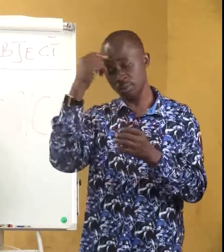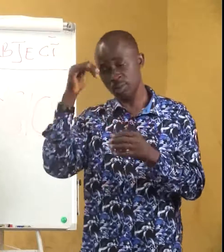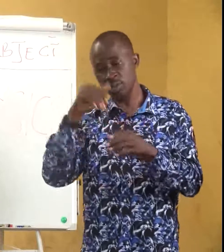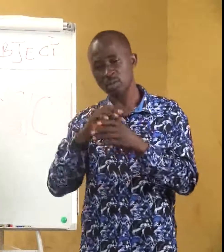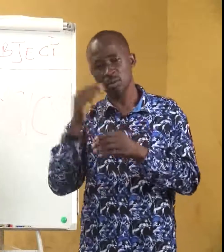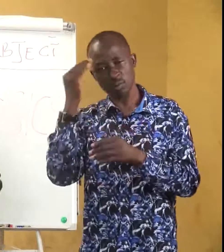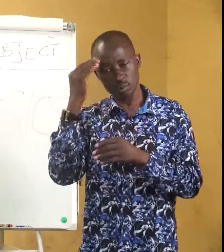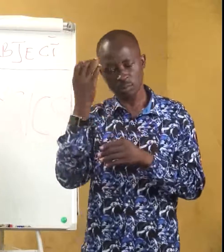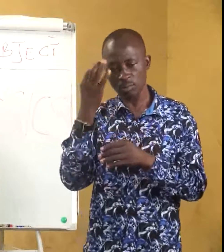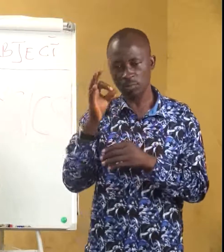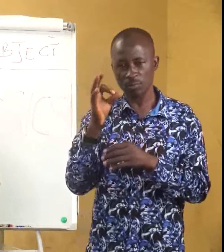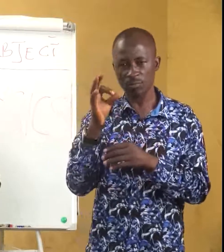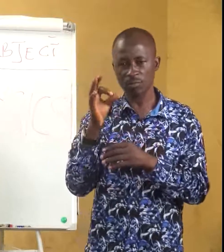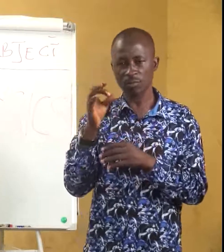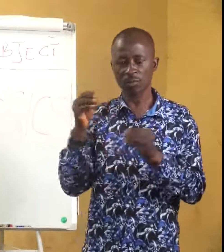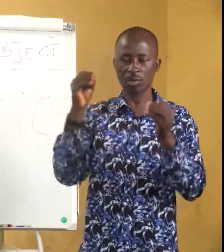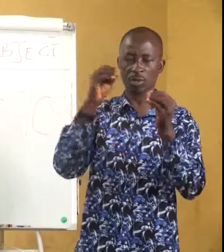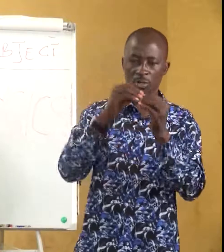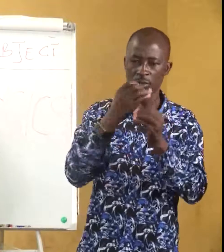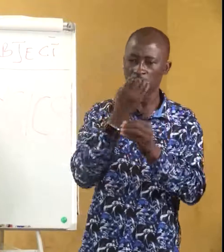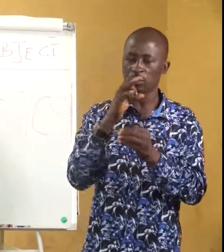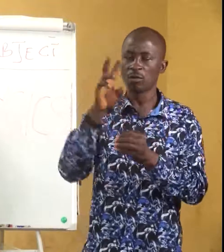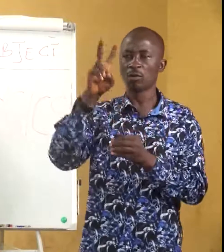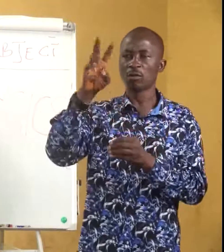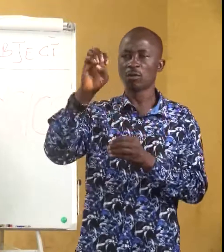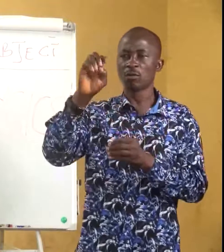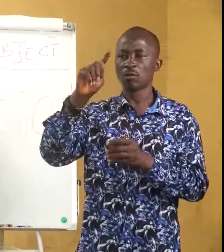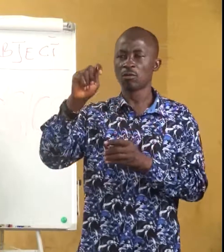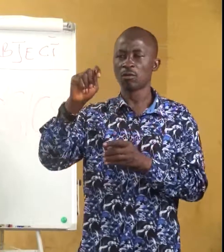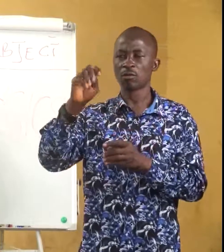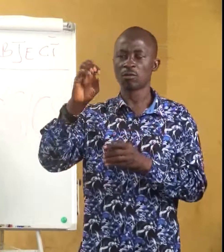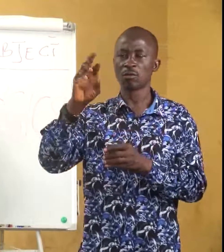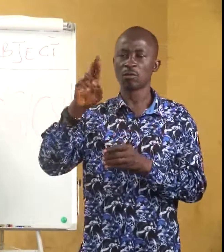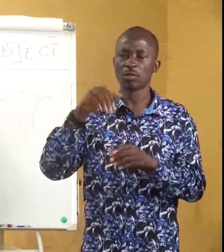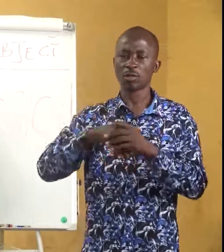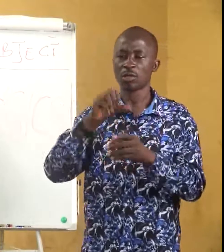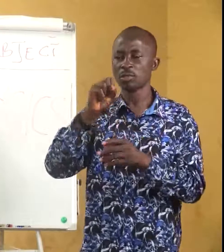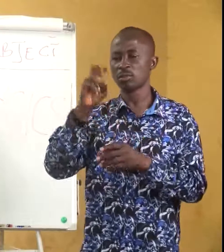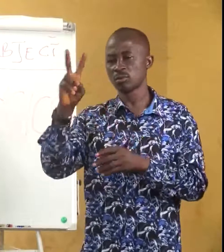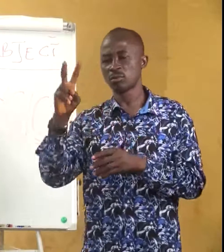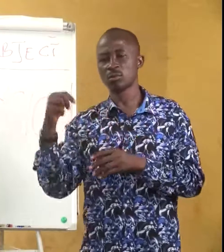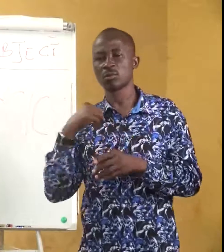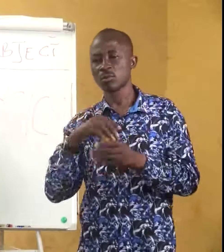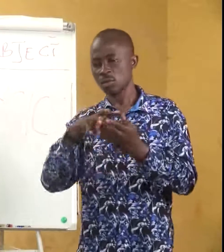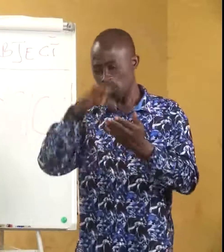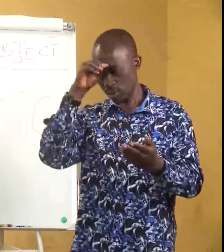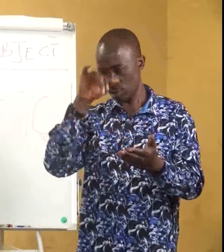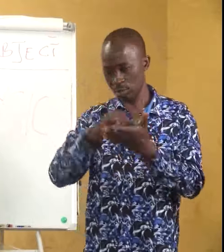of addition of vectors in SS2, we learned that if we have